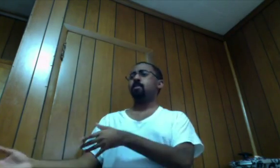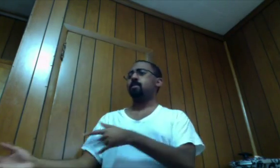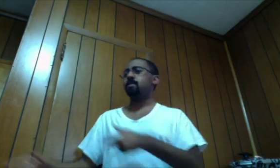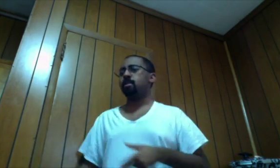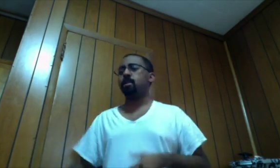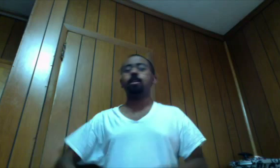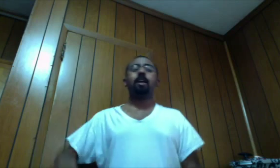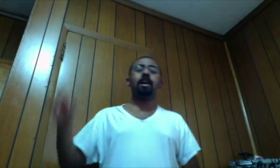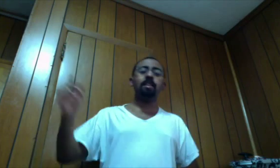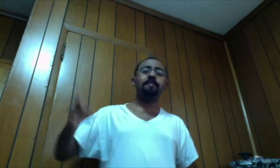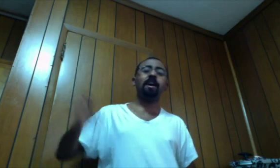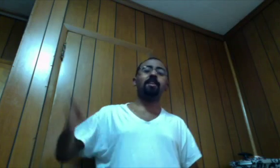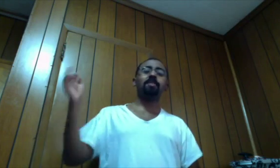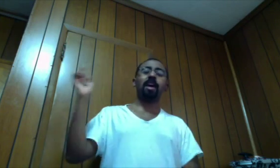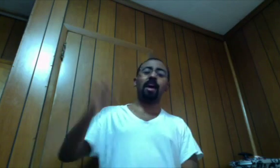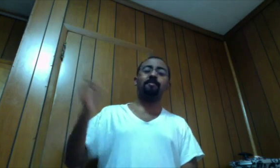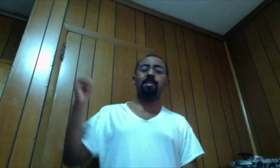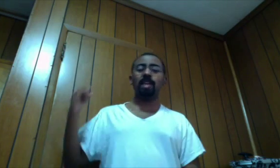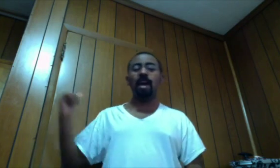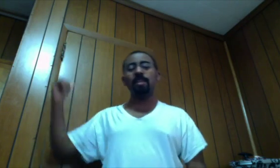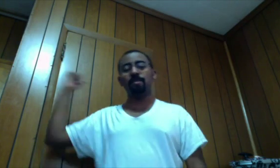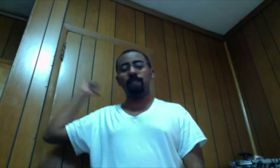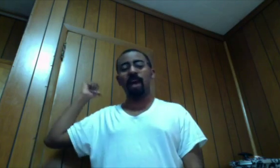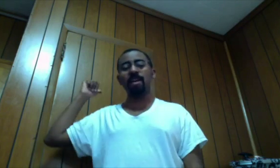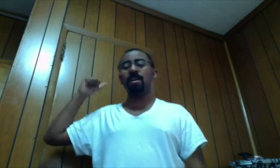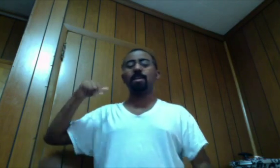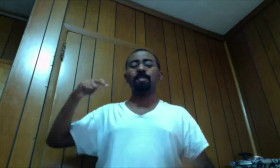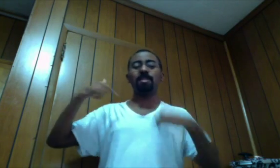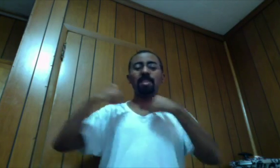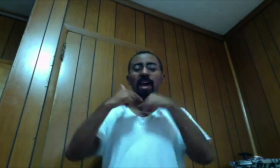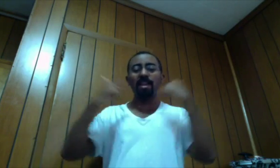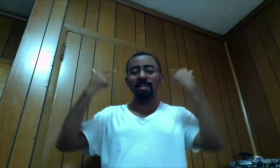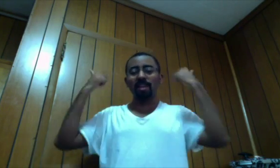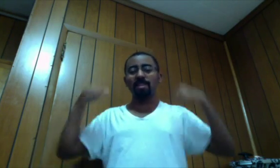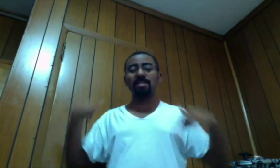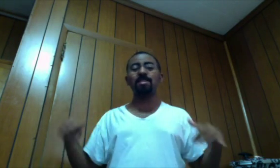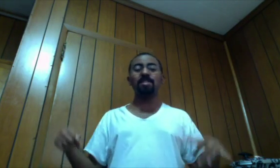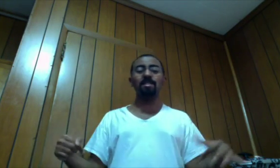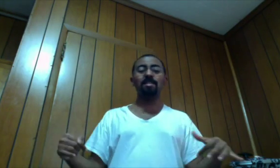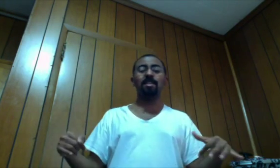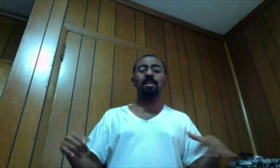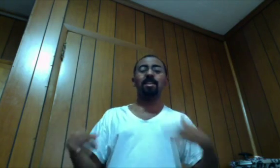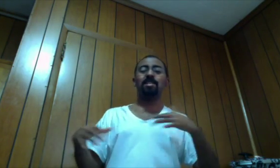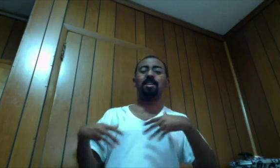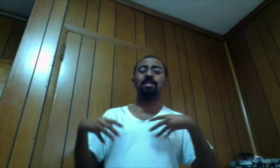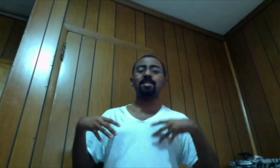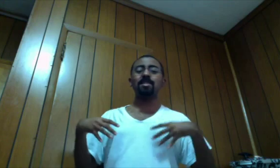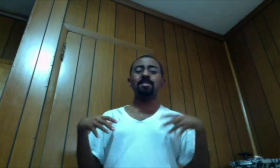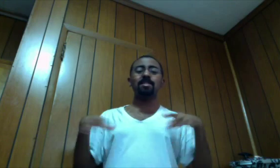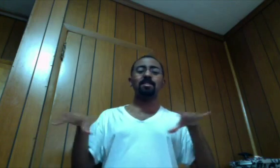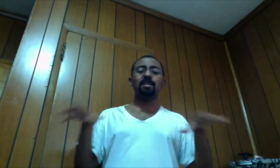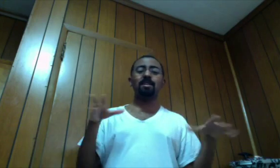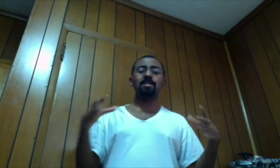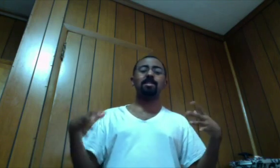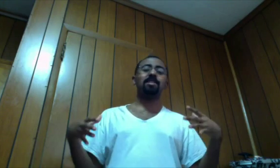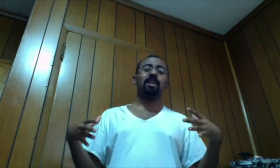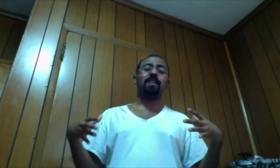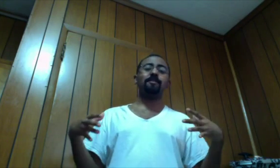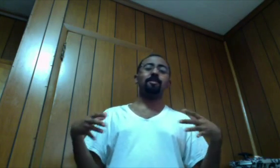is there. I love how they have the dad in the back, but the dad is like a still. It's like a still CGI form.